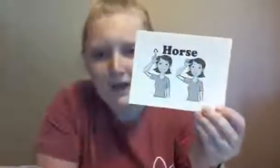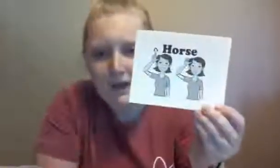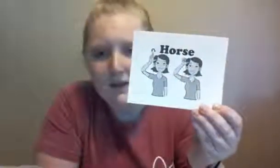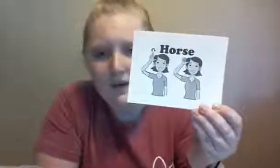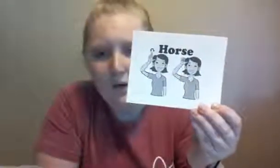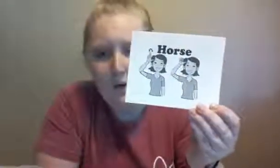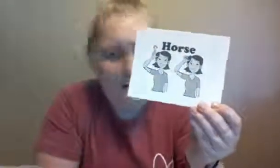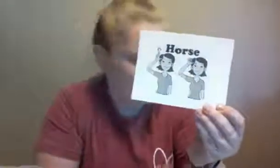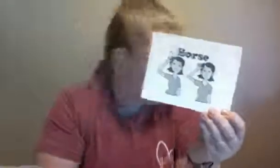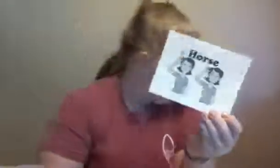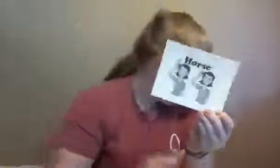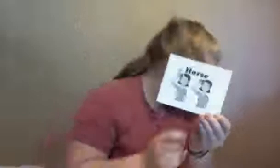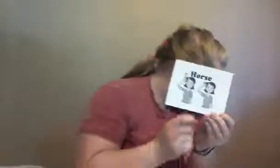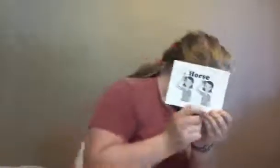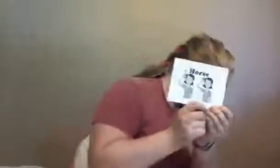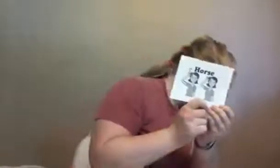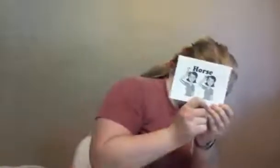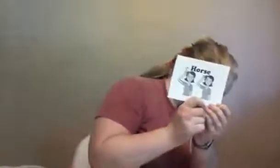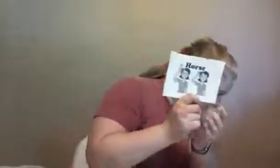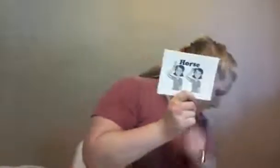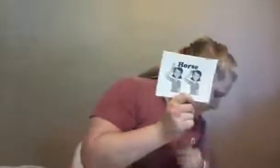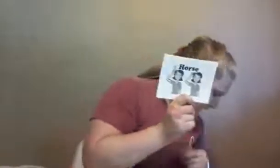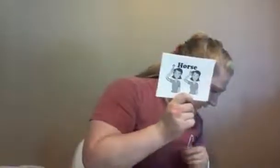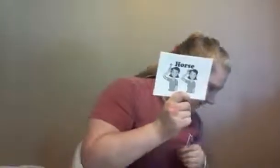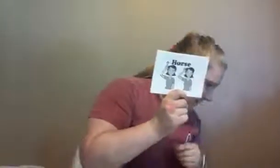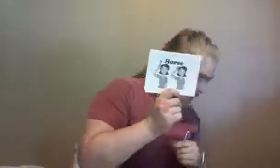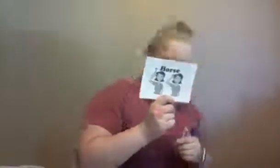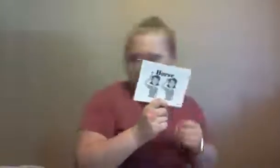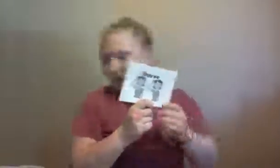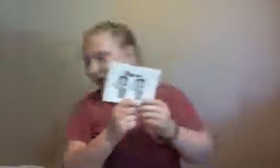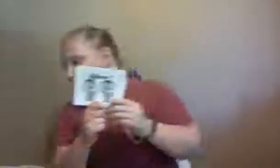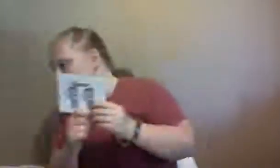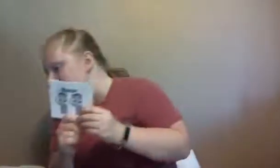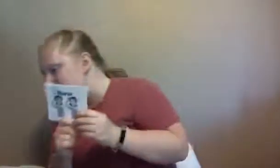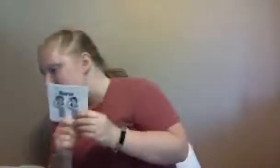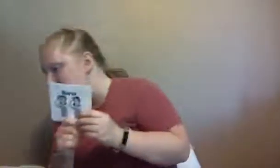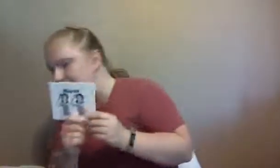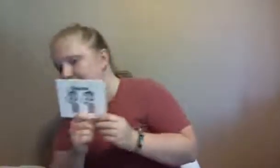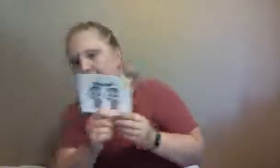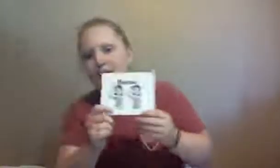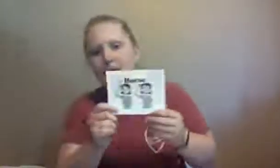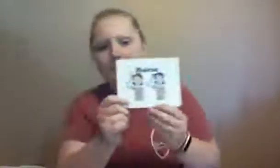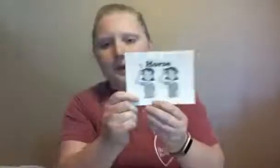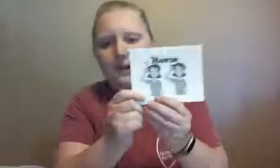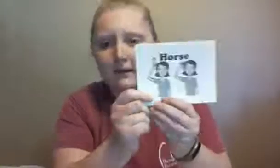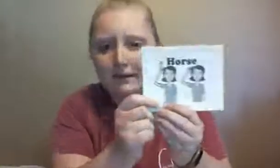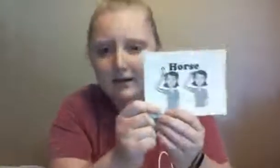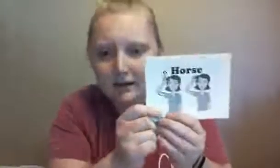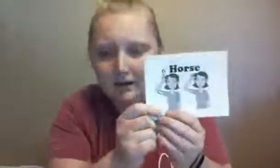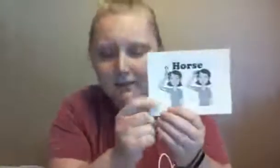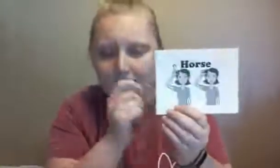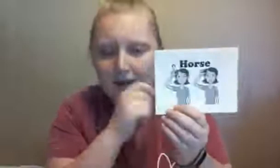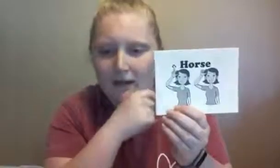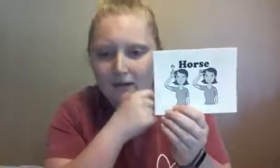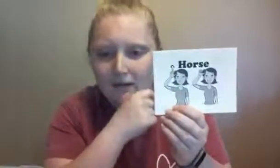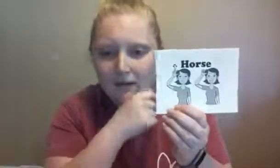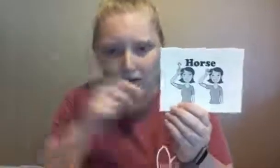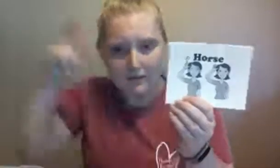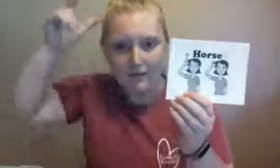And then horse. So some people have pet horses. Mine isn't in, or my teddy